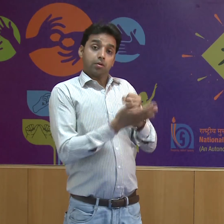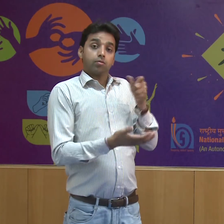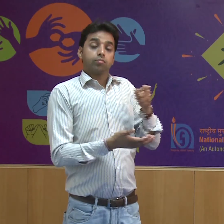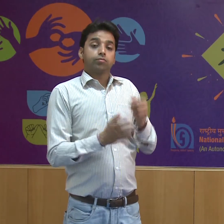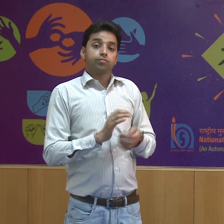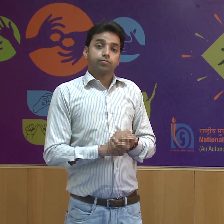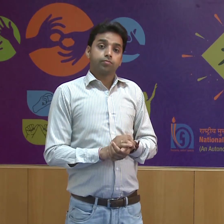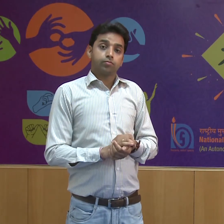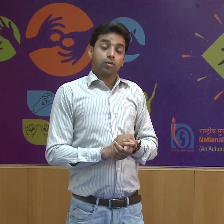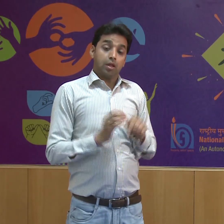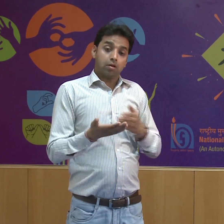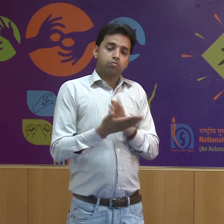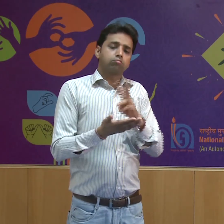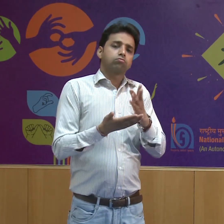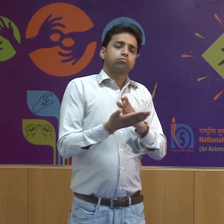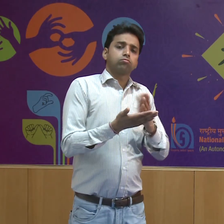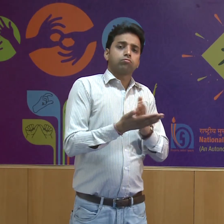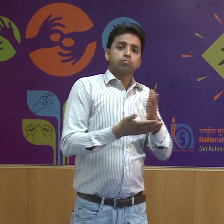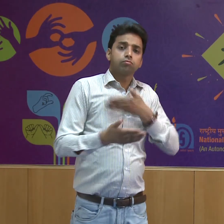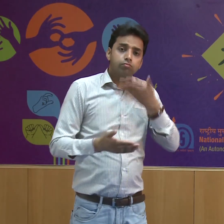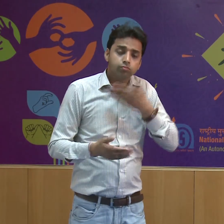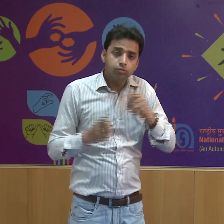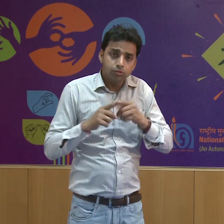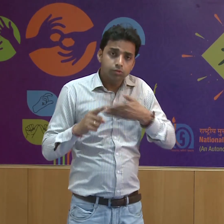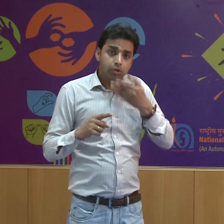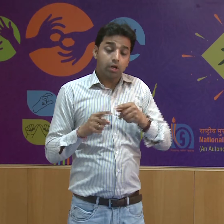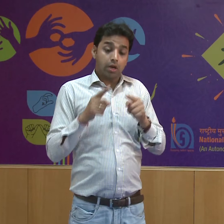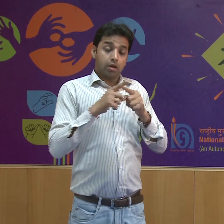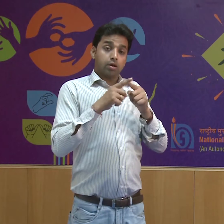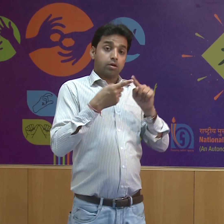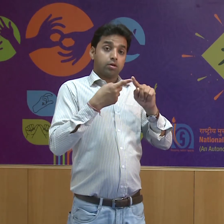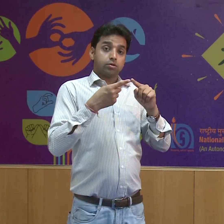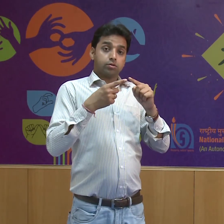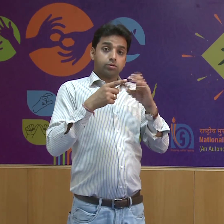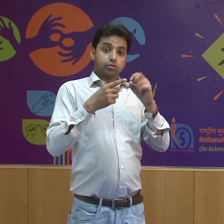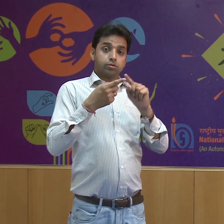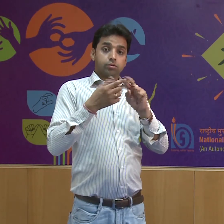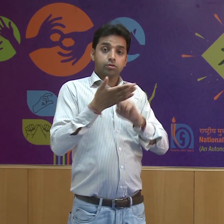This kind of training includes technical and management knowledge.